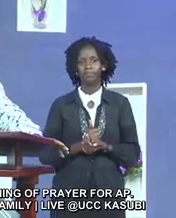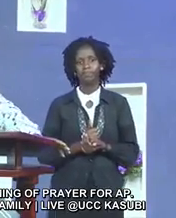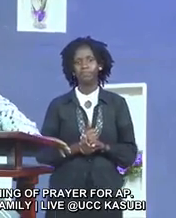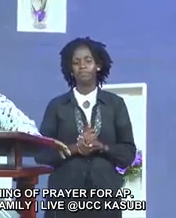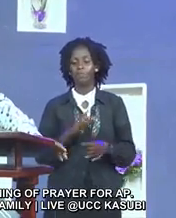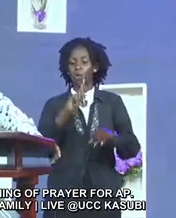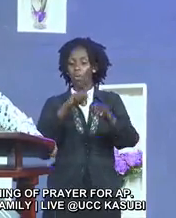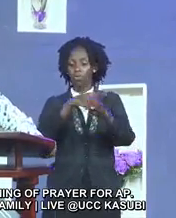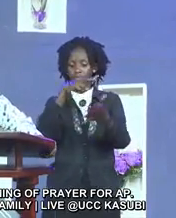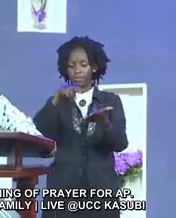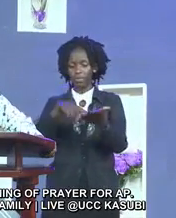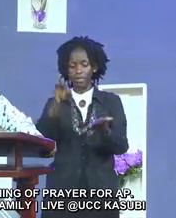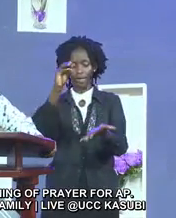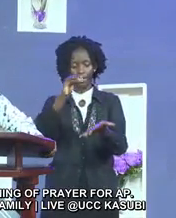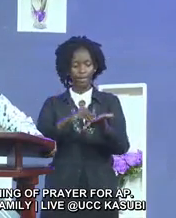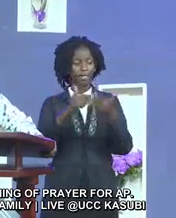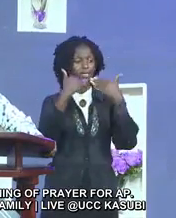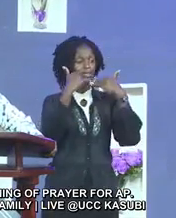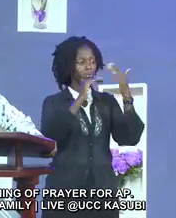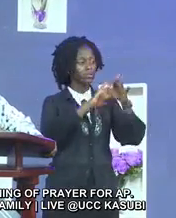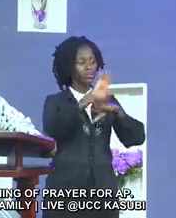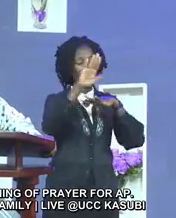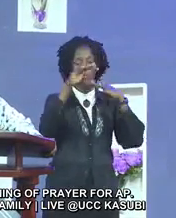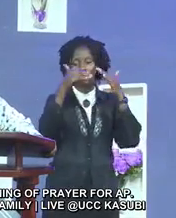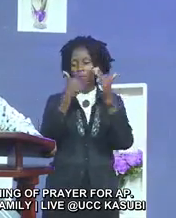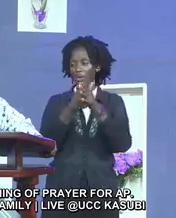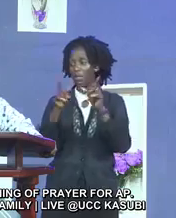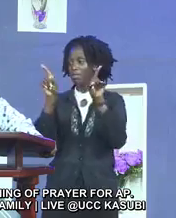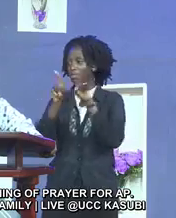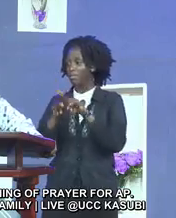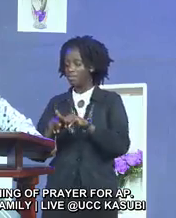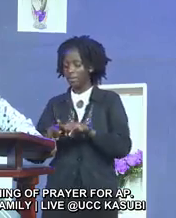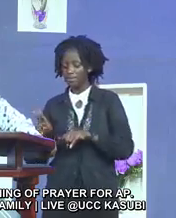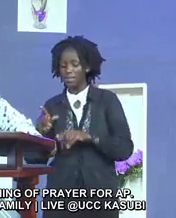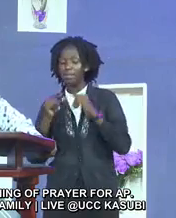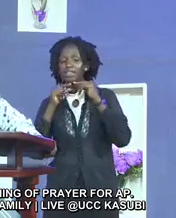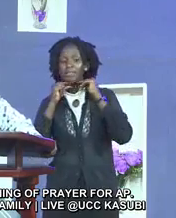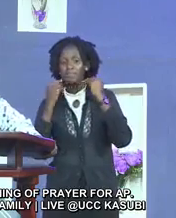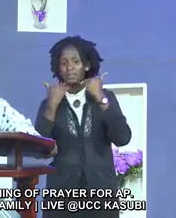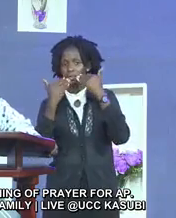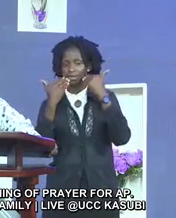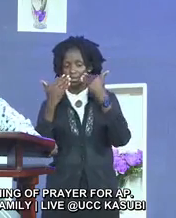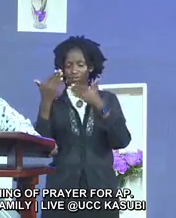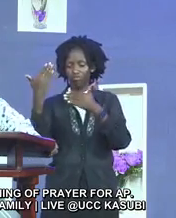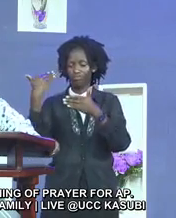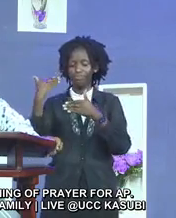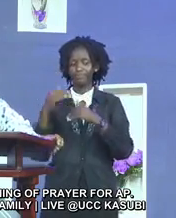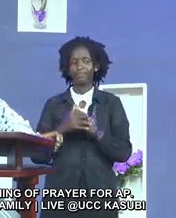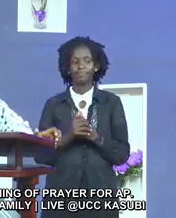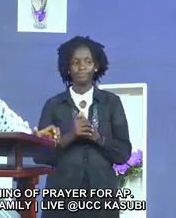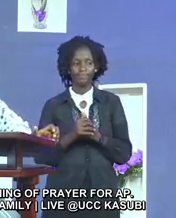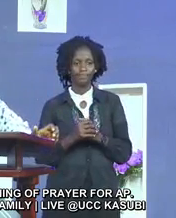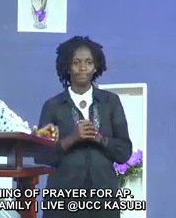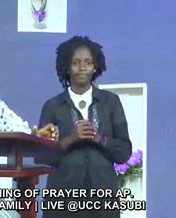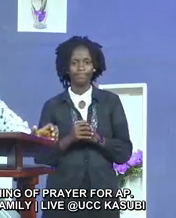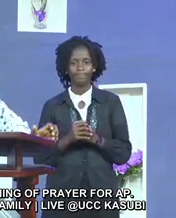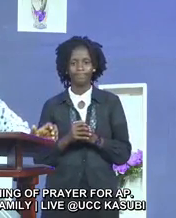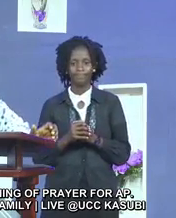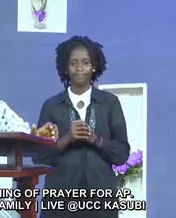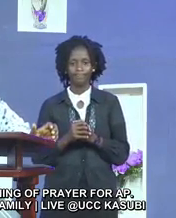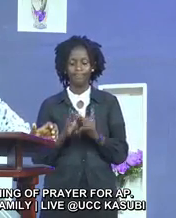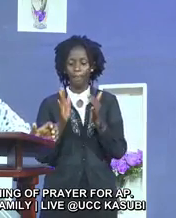Anyimiridde wano okuddamu era okubeebaza nga musumba nyinyintoni bw'abeebazizza I'm standing here to say thank you as apostle I say thank you to